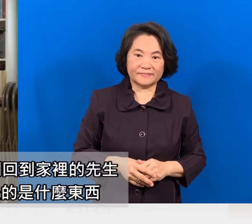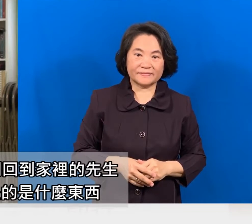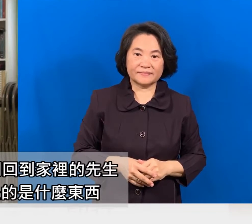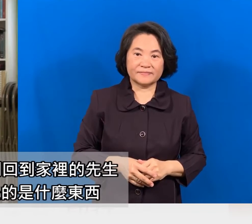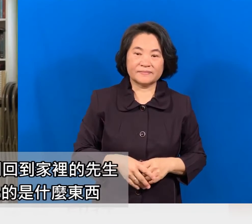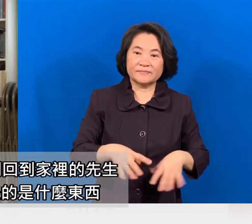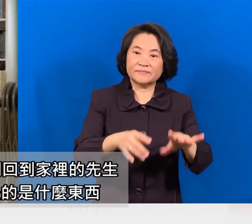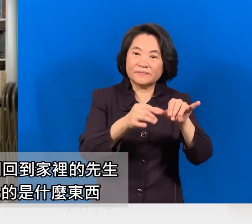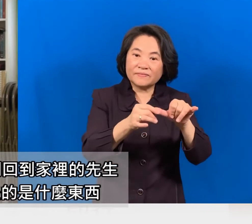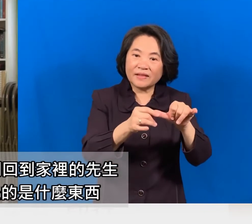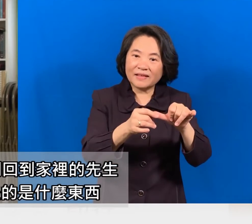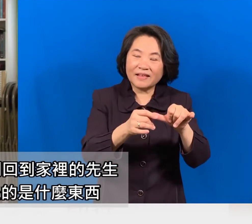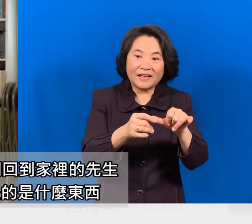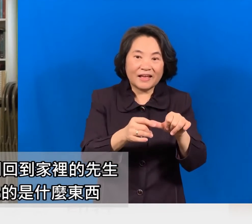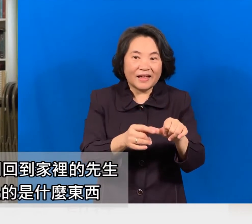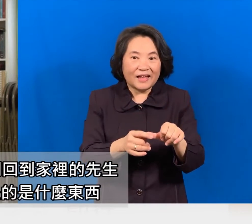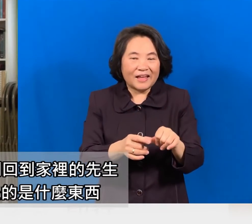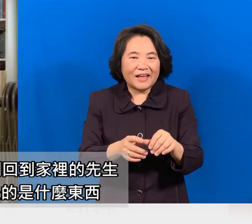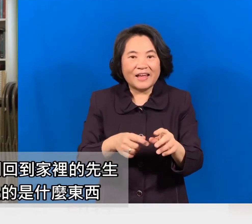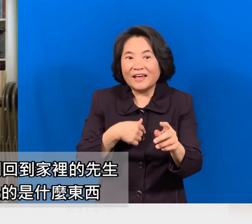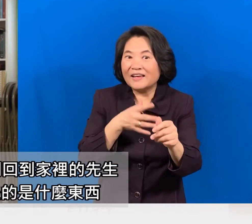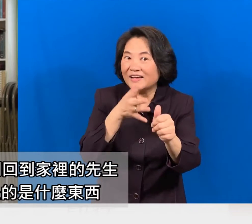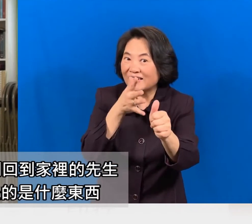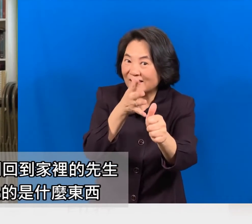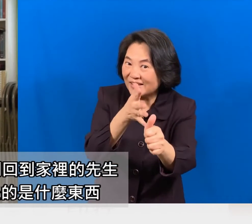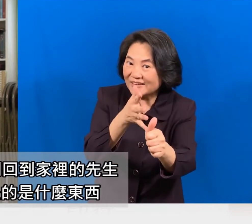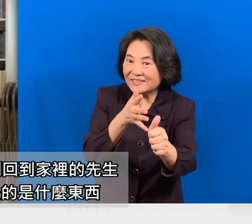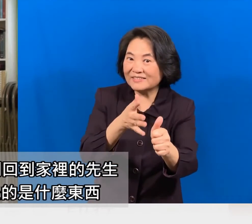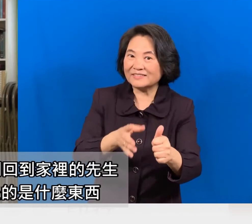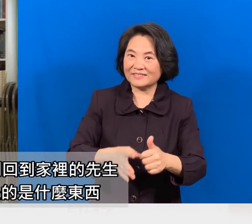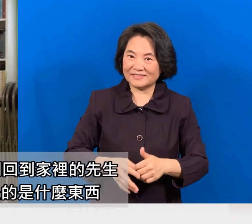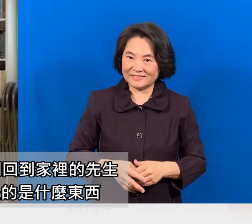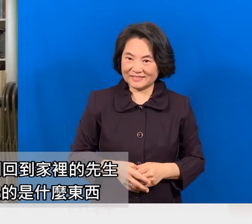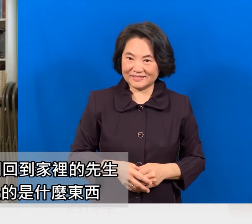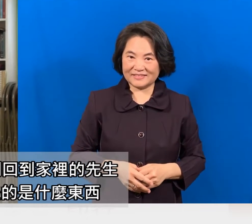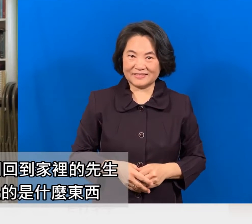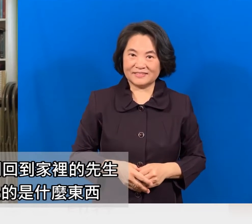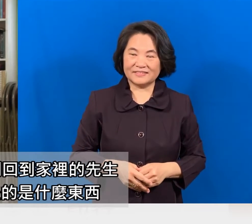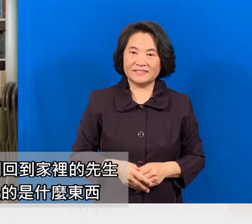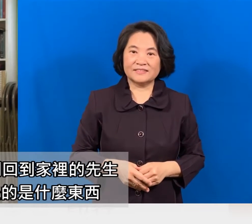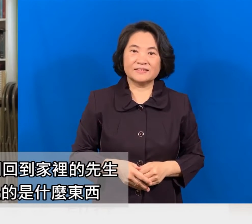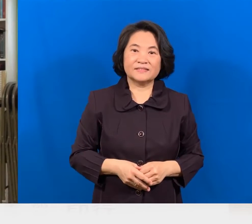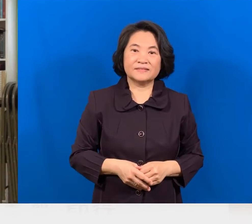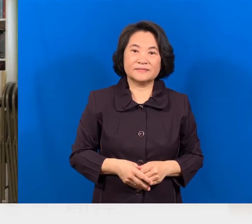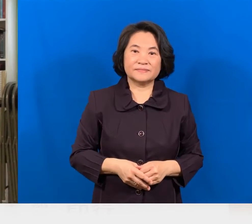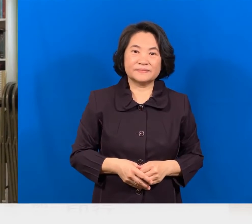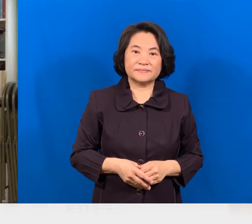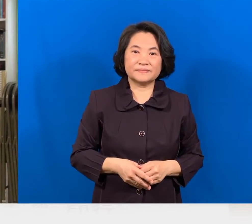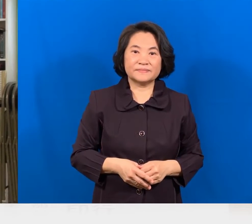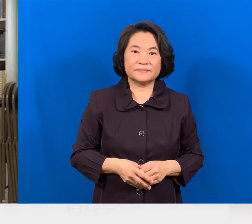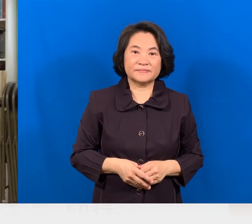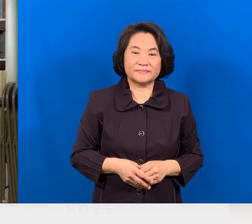5. The wife asks her husband, who has just returned home, what he has hidden behind his back.